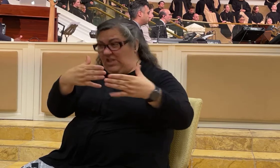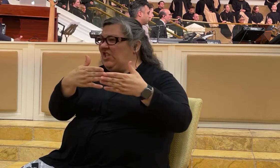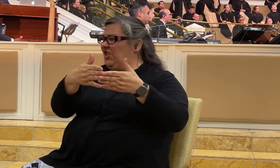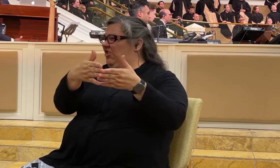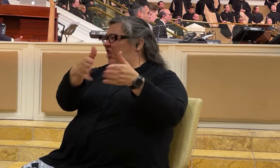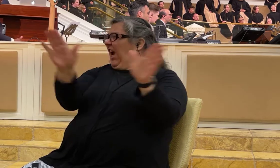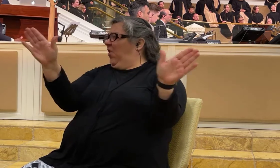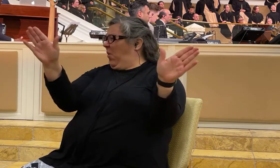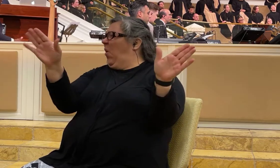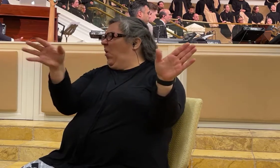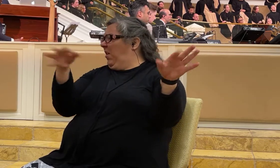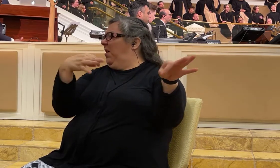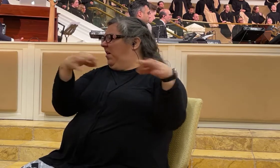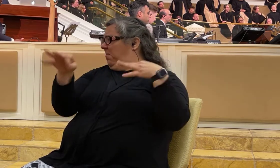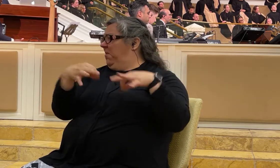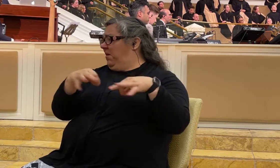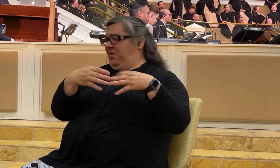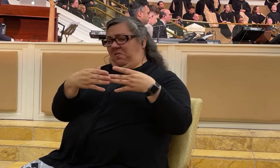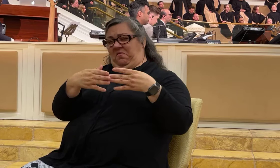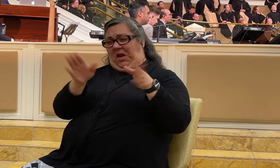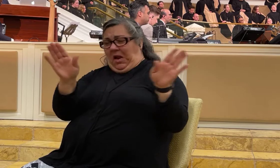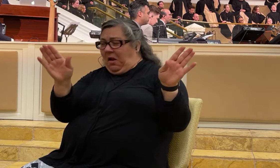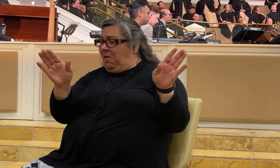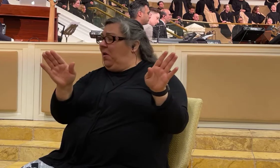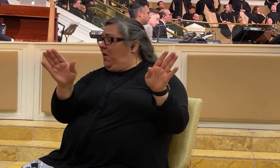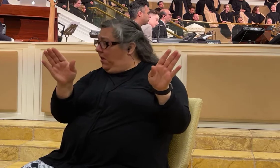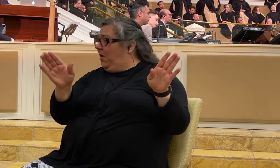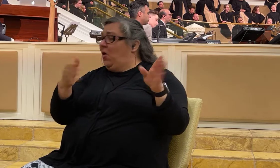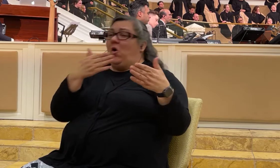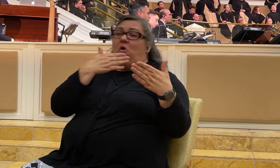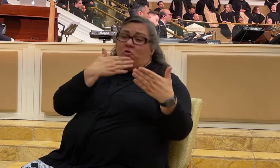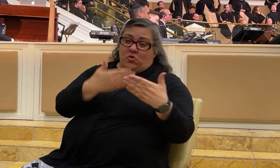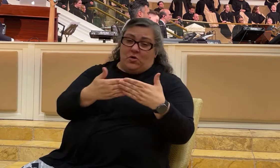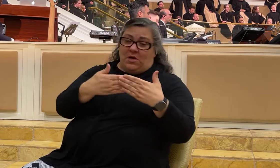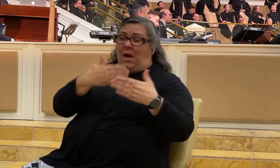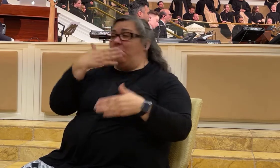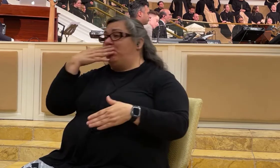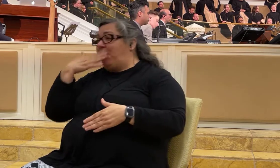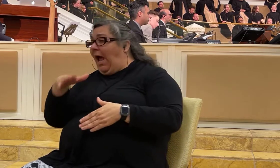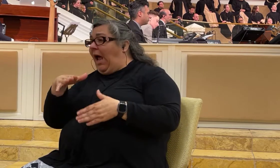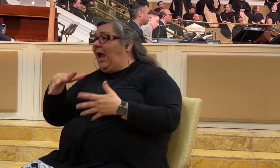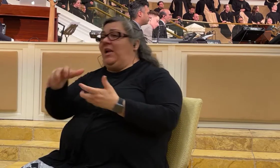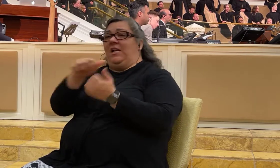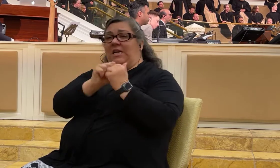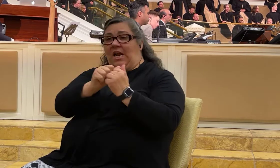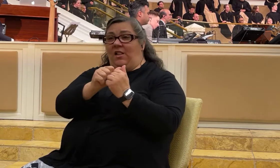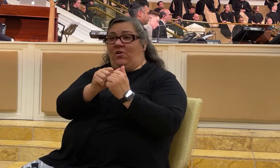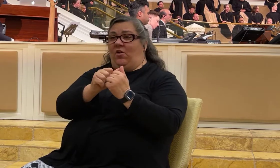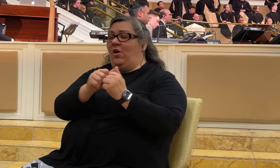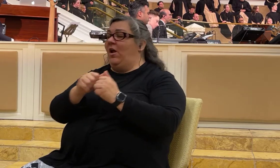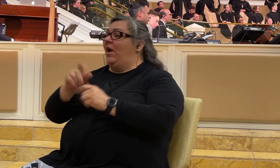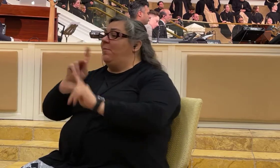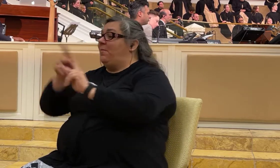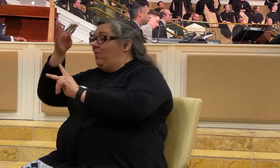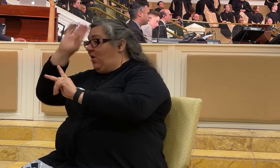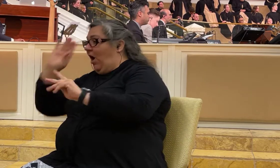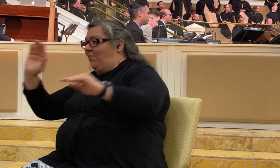general sense, in an at-large sense, both good and bad. This is where they got introduced